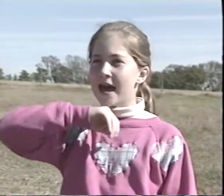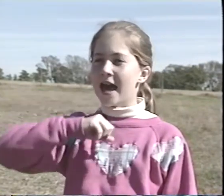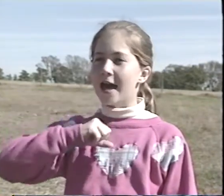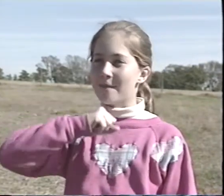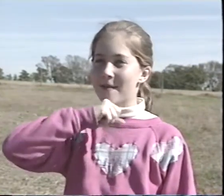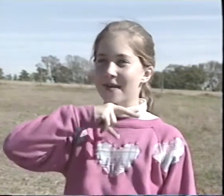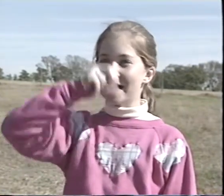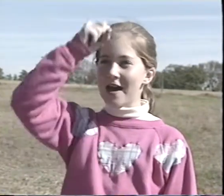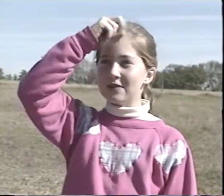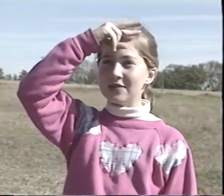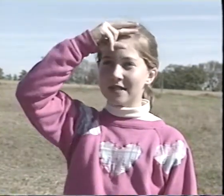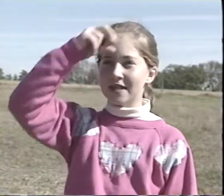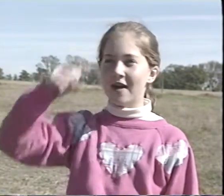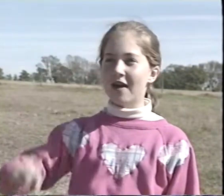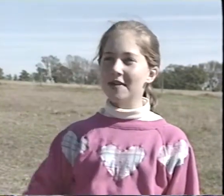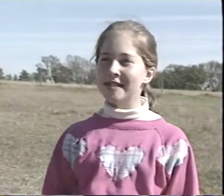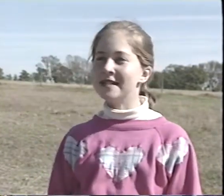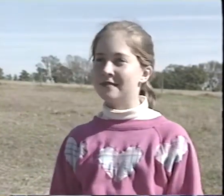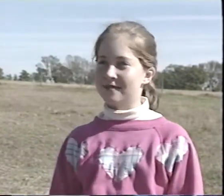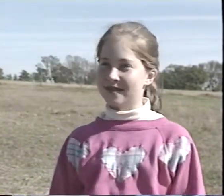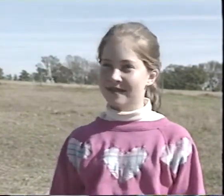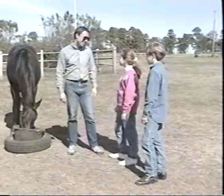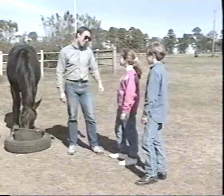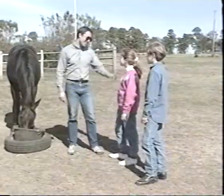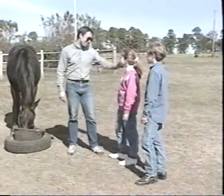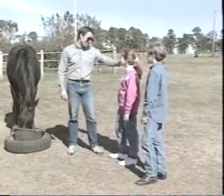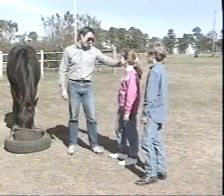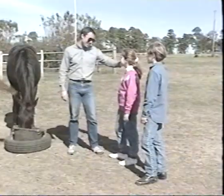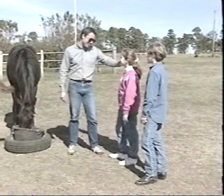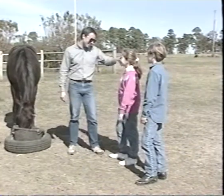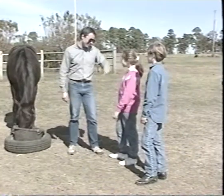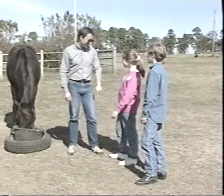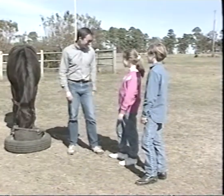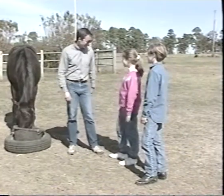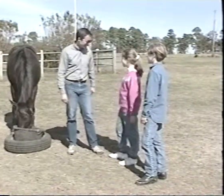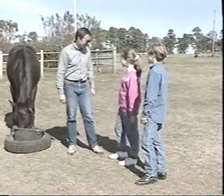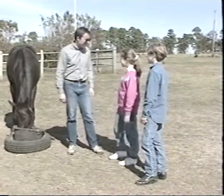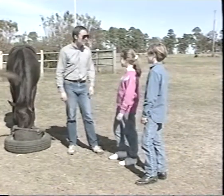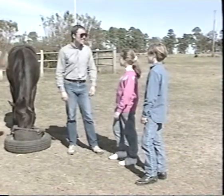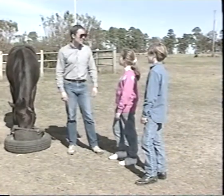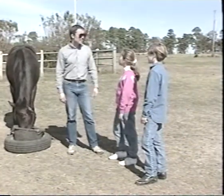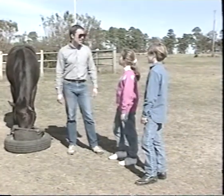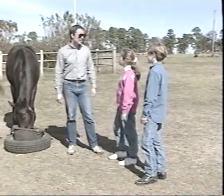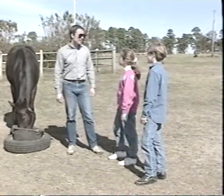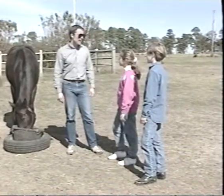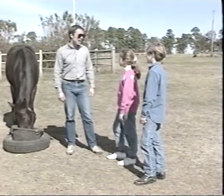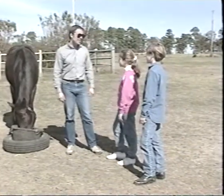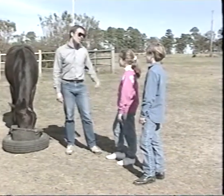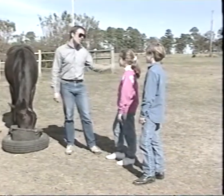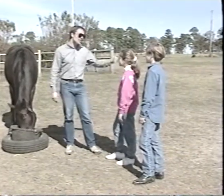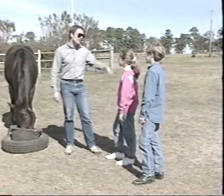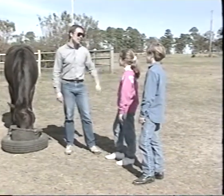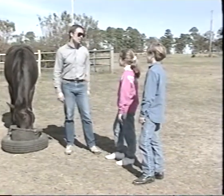and baby goats are cute. And so are you. Well, that's enough signs for now. Let's go see if lunch is